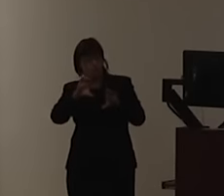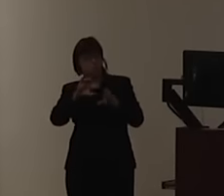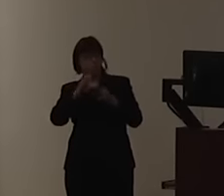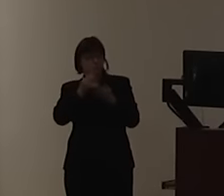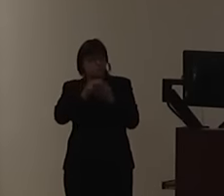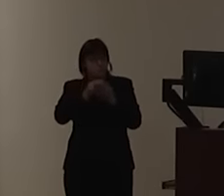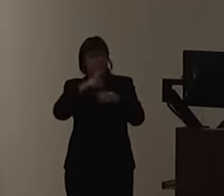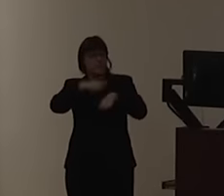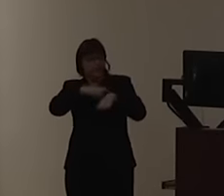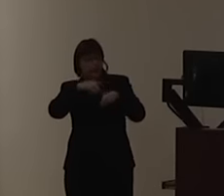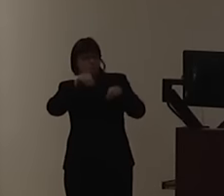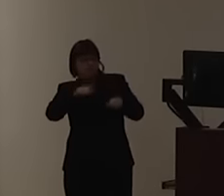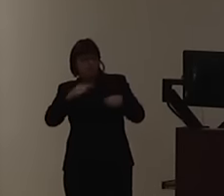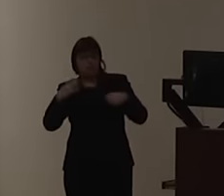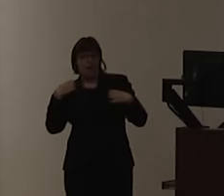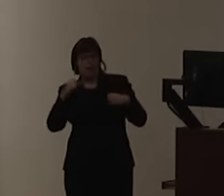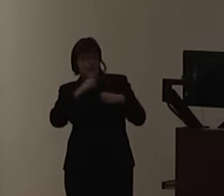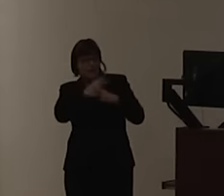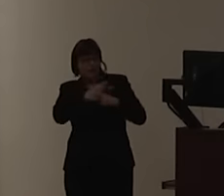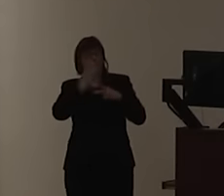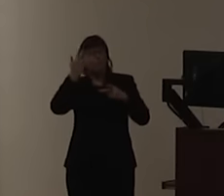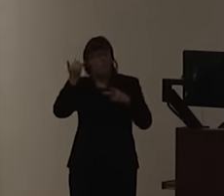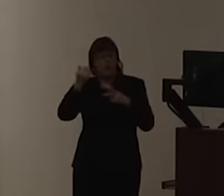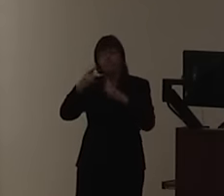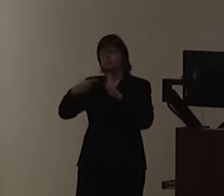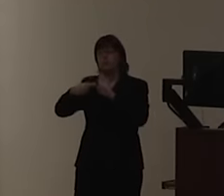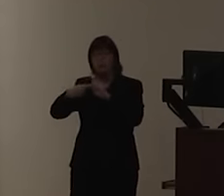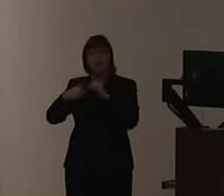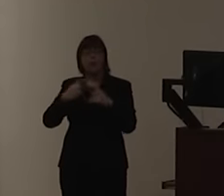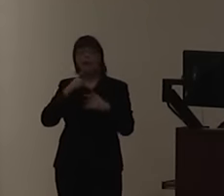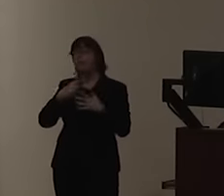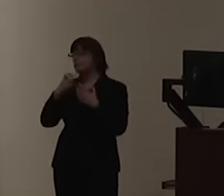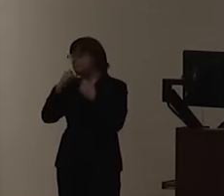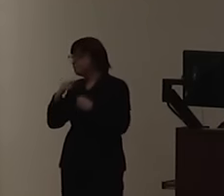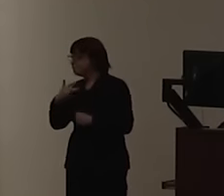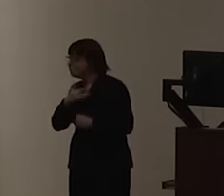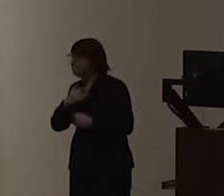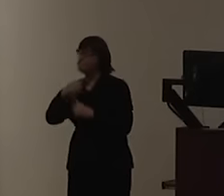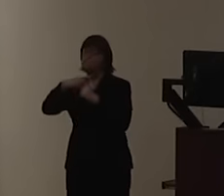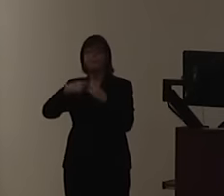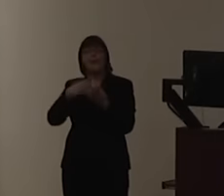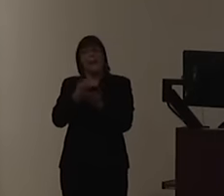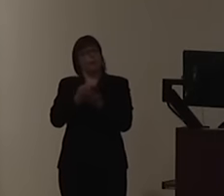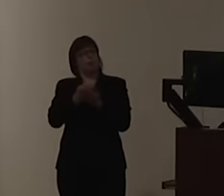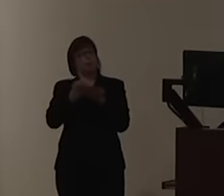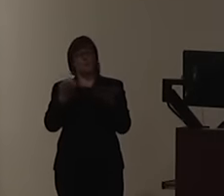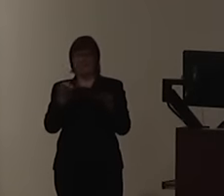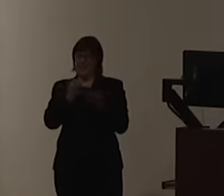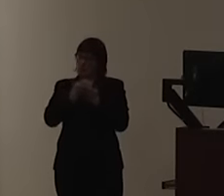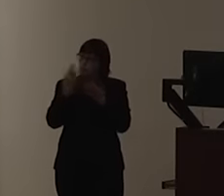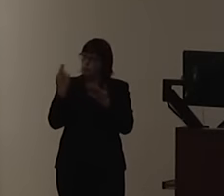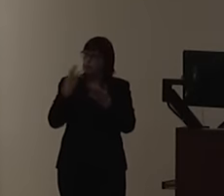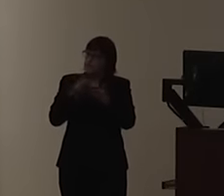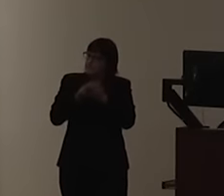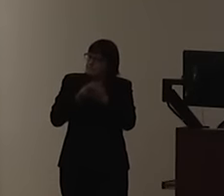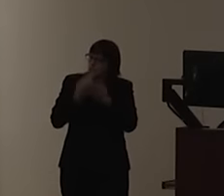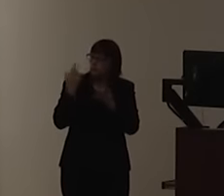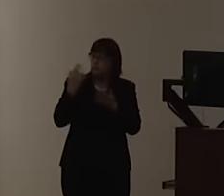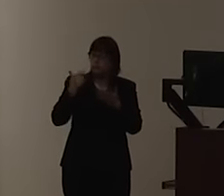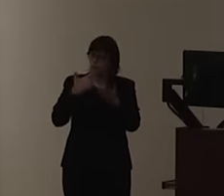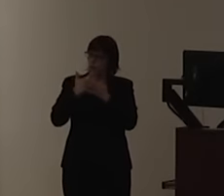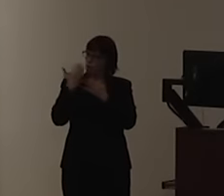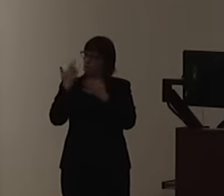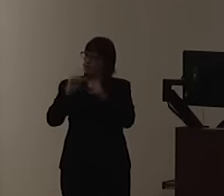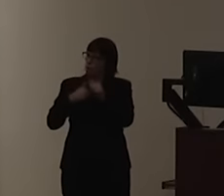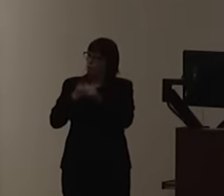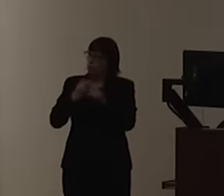about investments in healthcare systems because it makes good economic sense. We could use what are called at